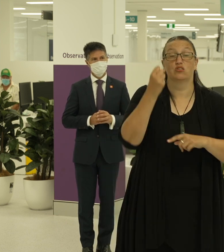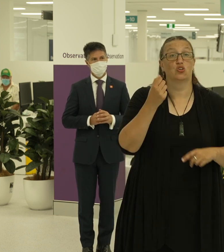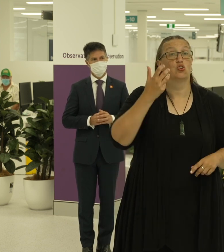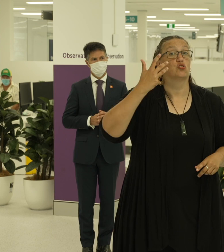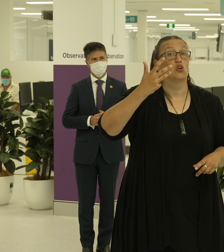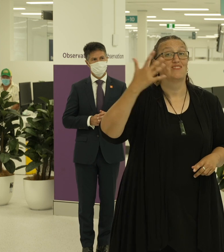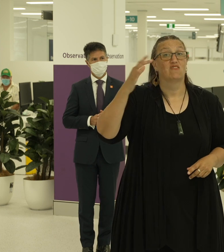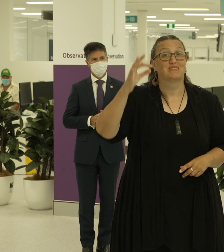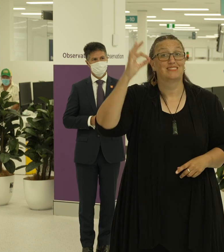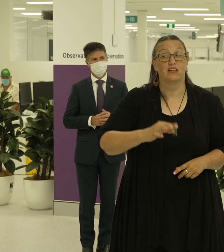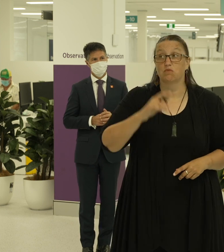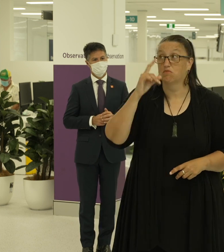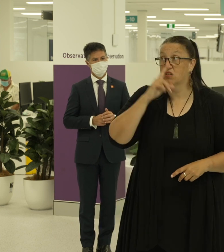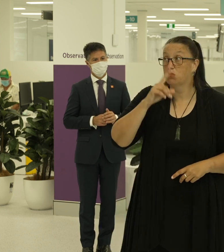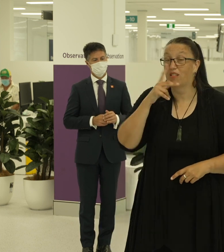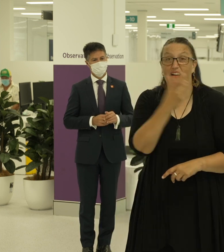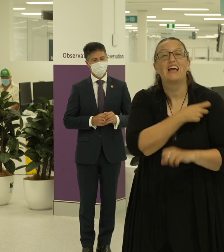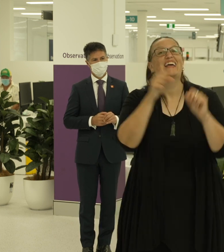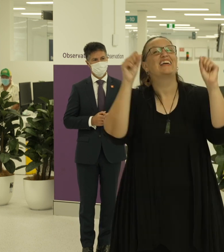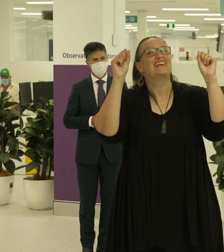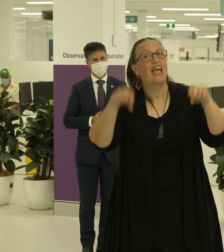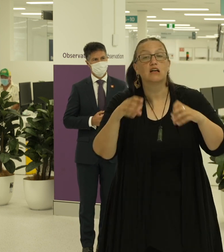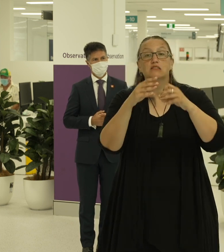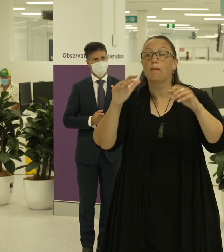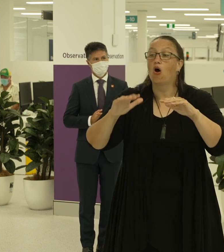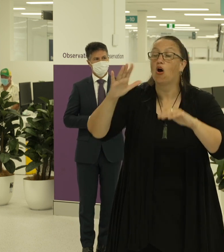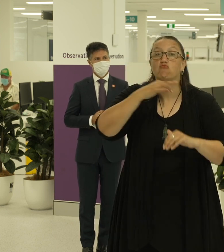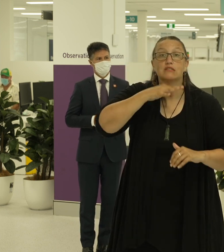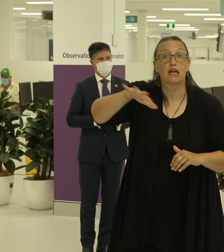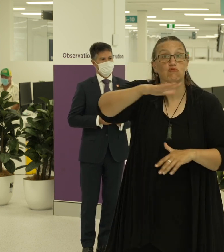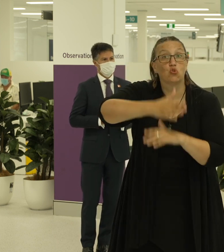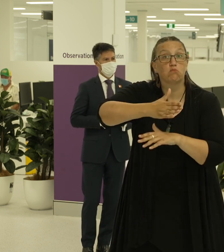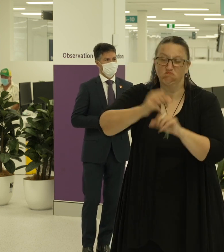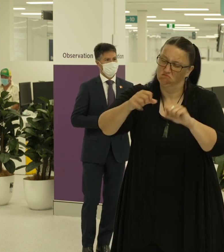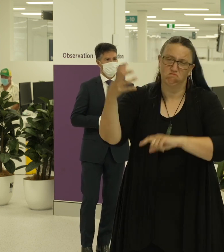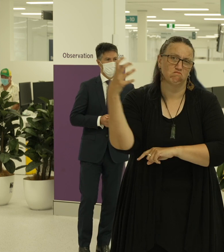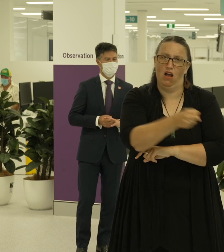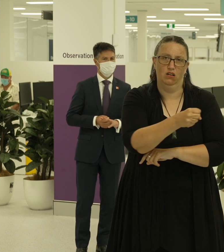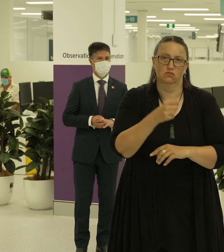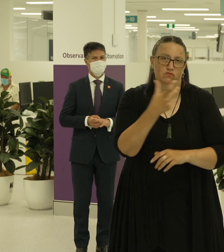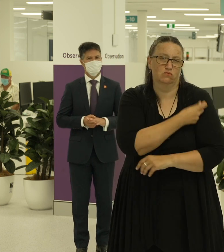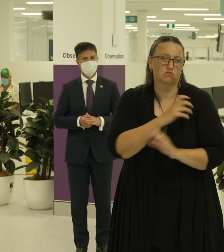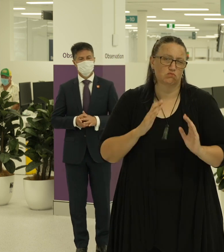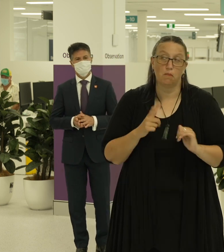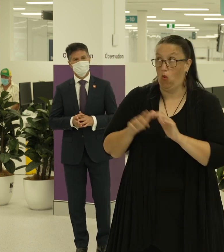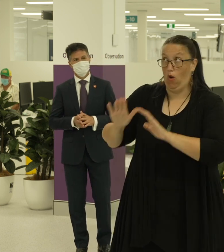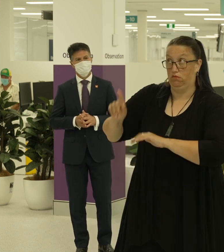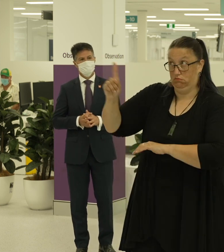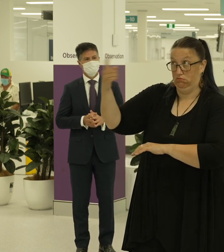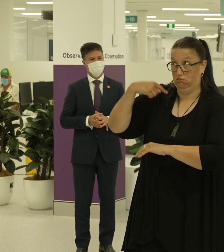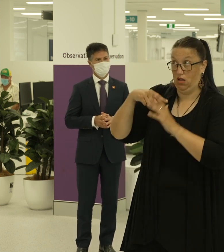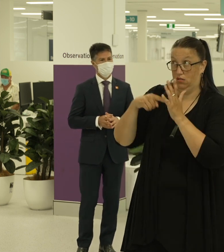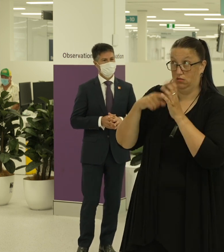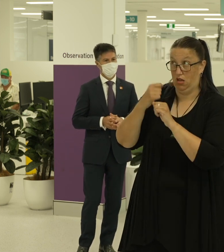vaccination rate. Yes, we mandated that vaccination in certain high-risk areas. Now, we'll wait on the ATAGI advice and